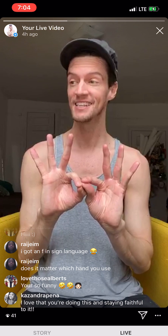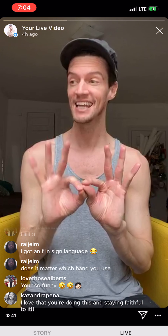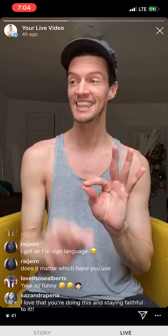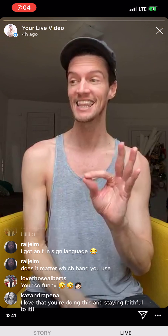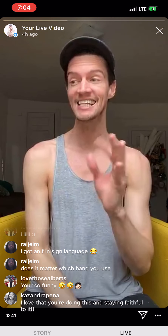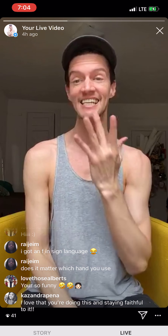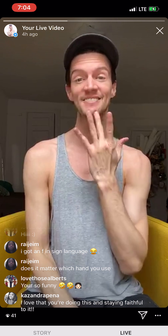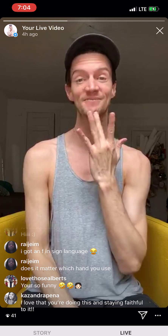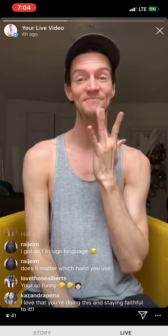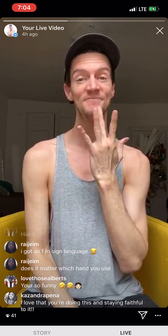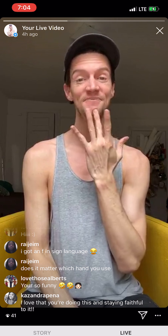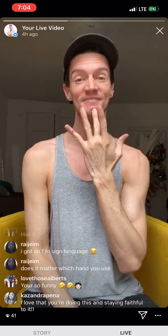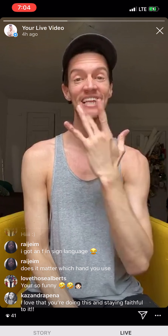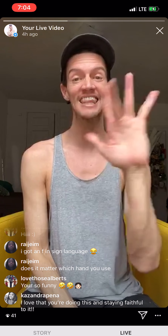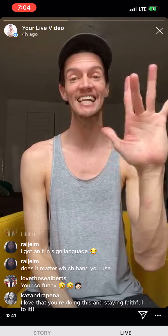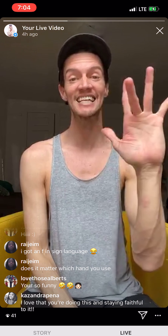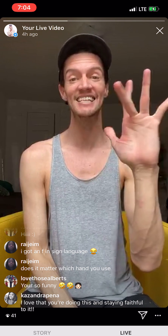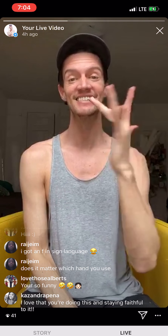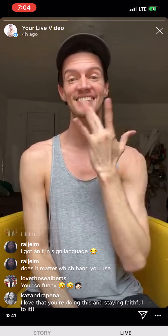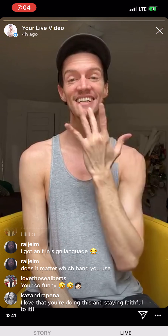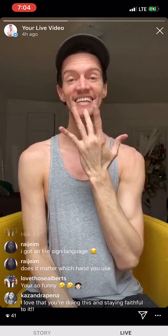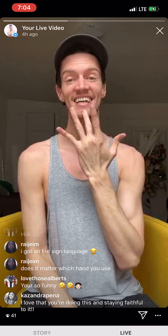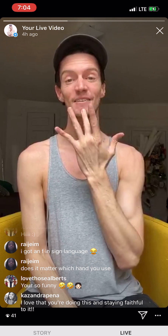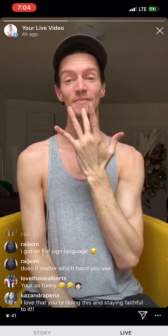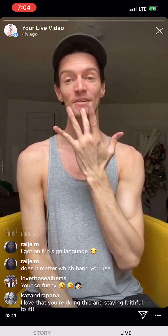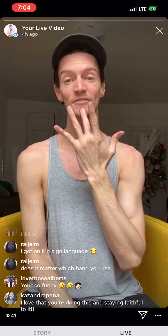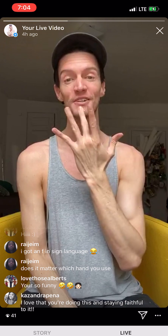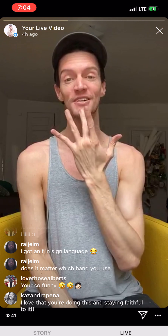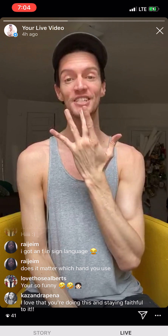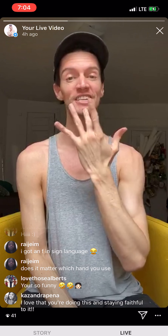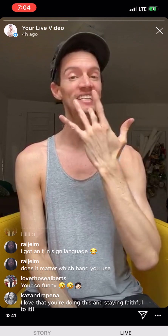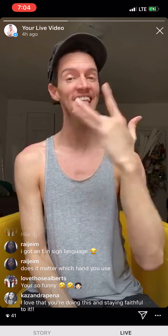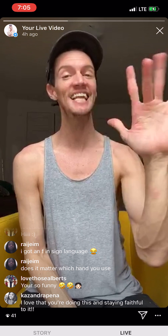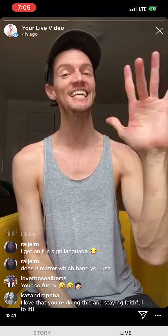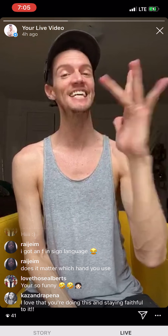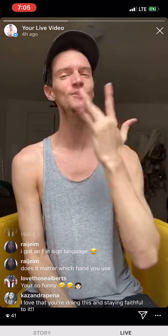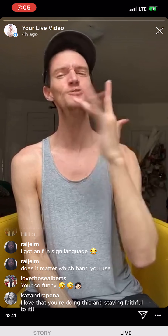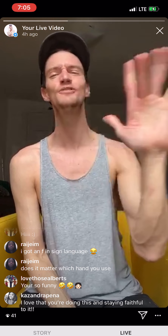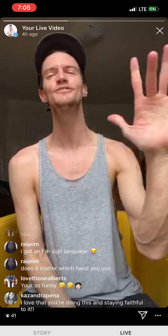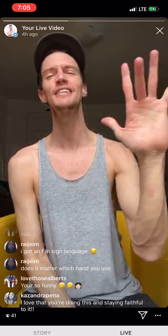Lucky. Lucky. Middle finger on the chin. Lucky. Ooh. Lucky.